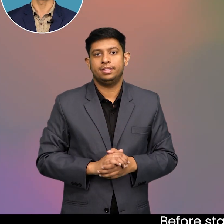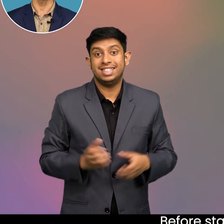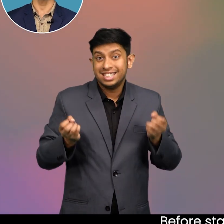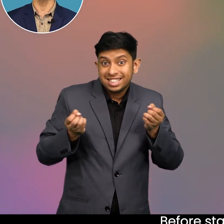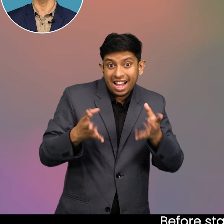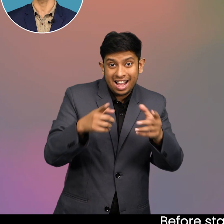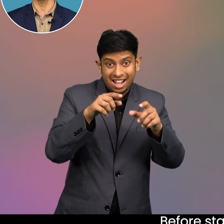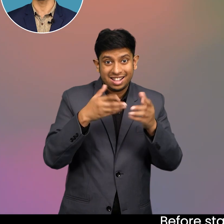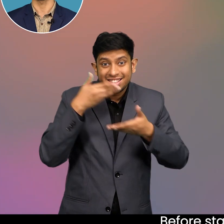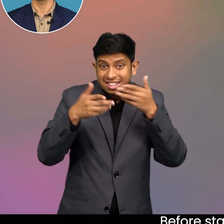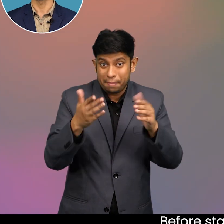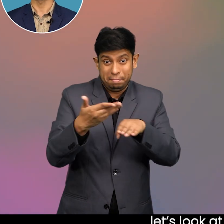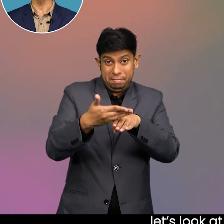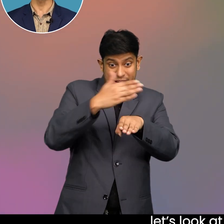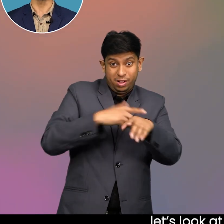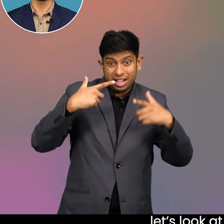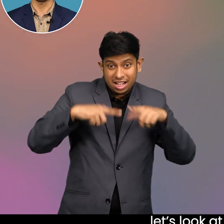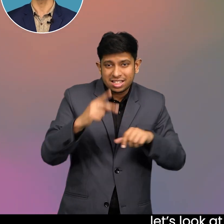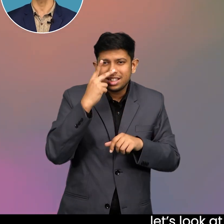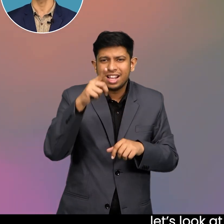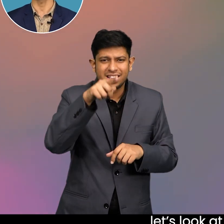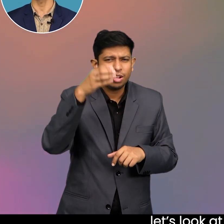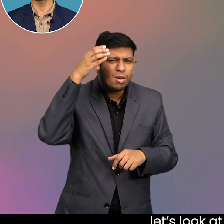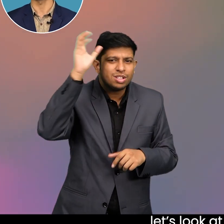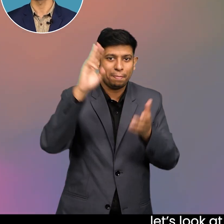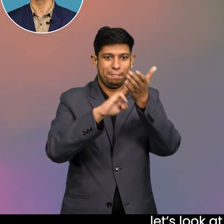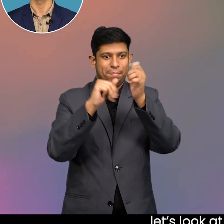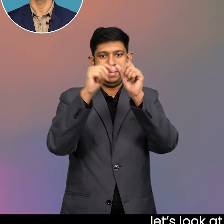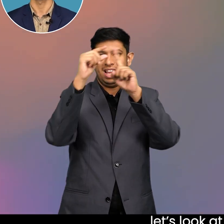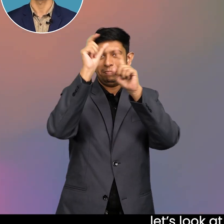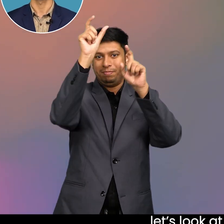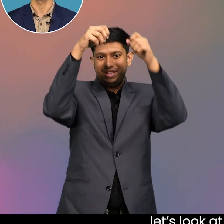Before starting the session, let us look at this concept map.